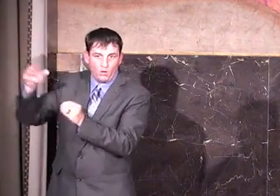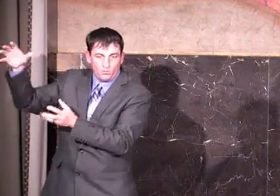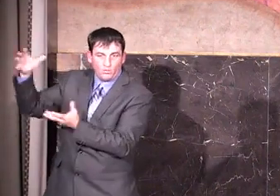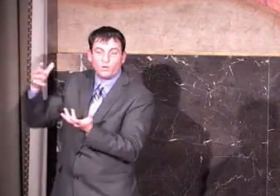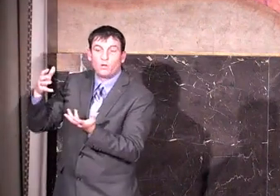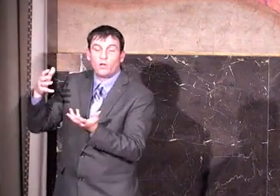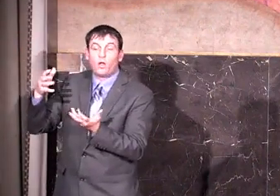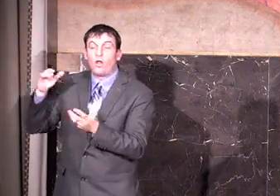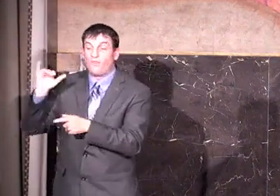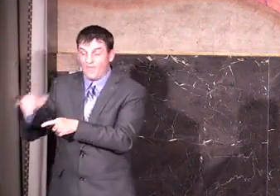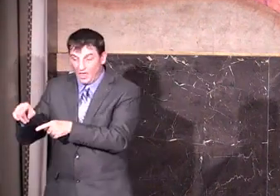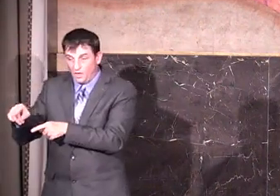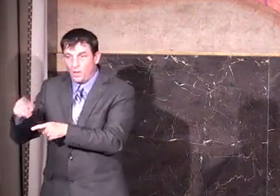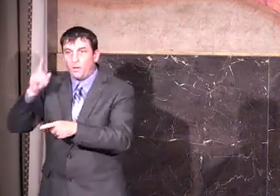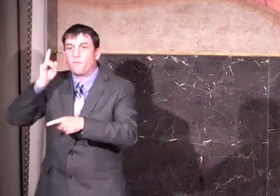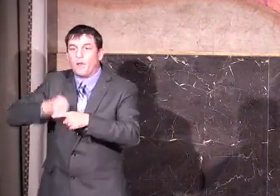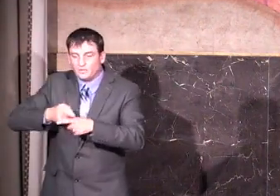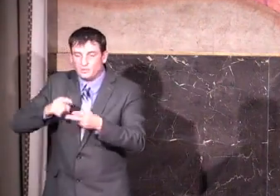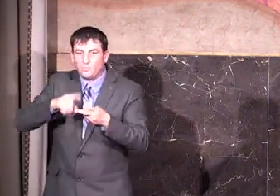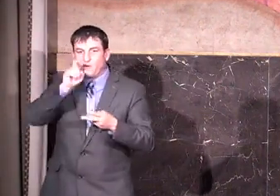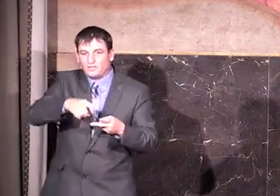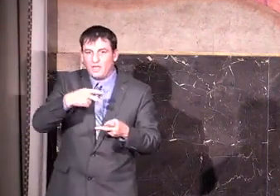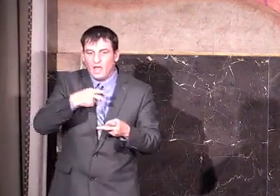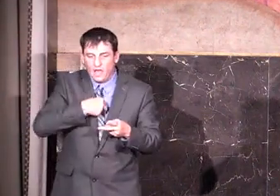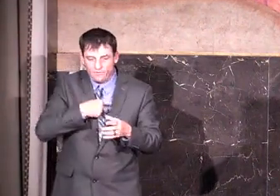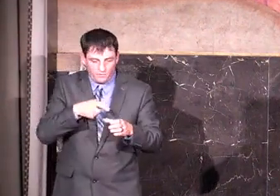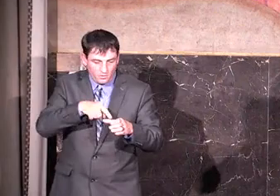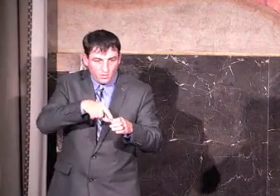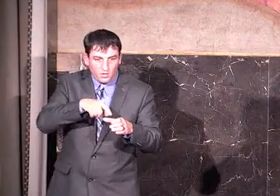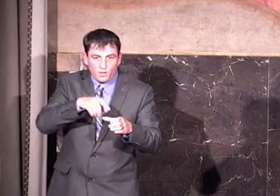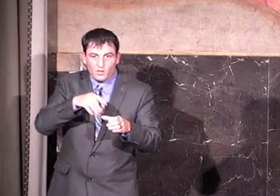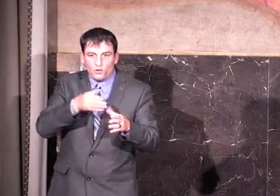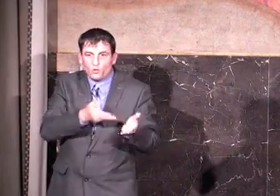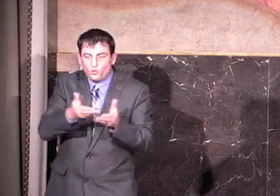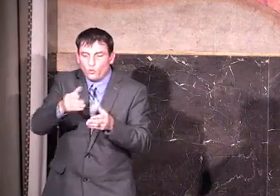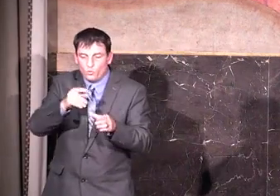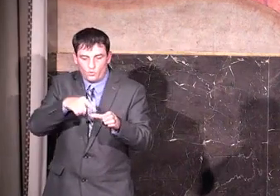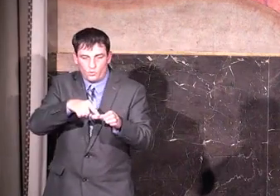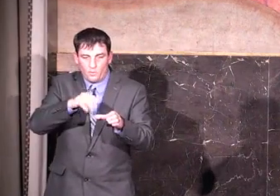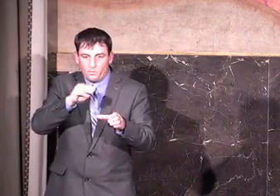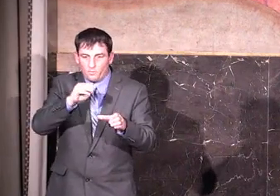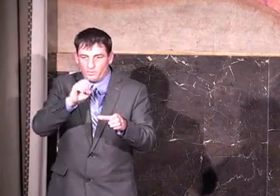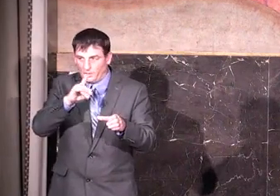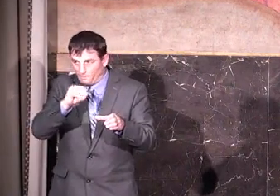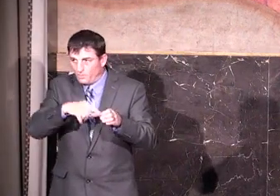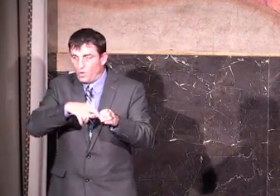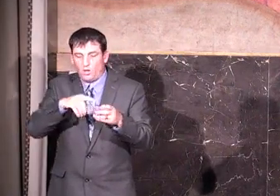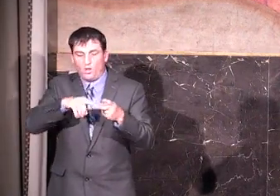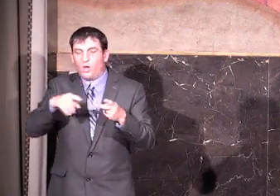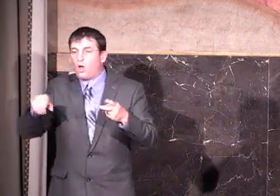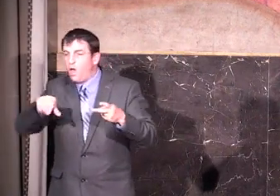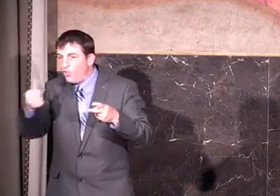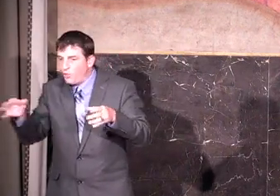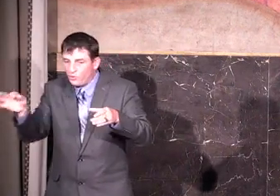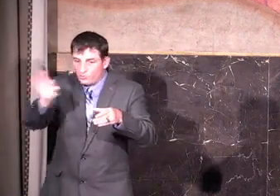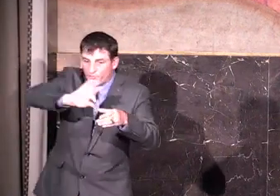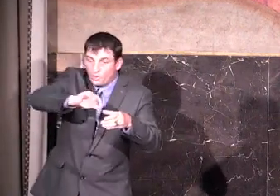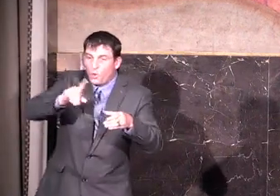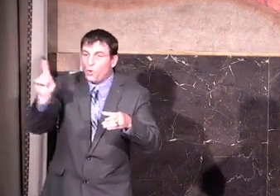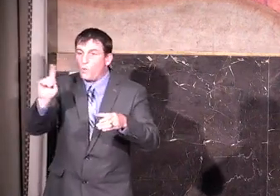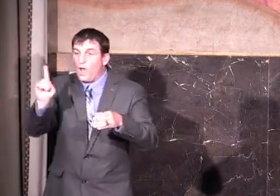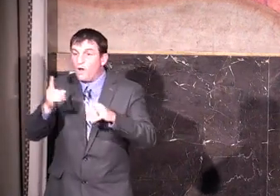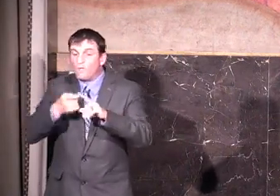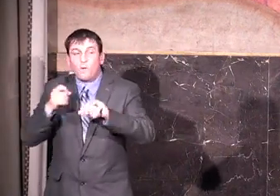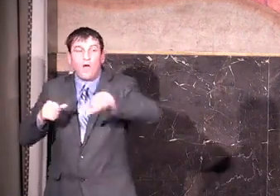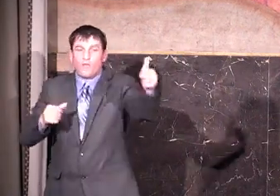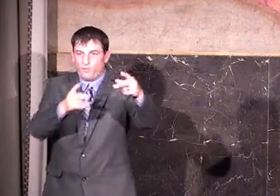addition to that, you have to have the viral transport meeting. You got to have the reagent. The reagent will be sourced separately, but through